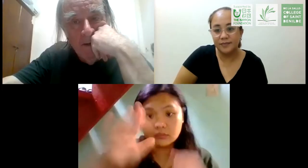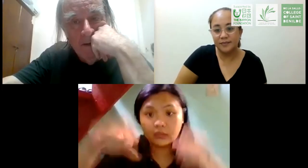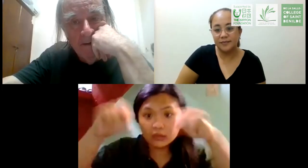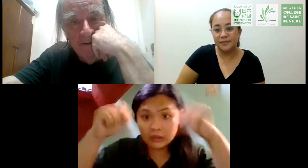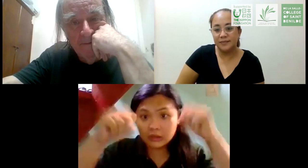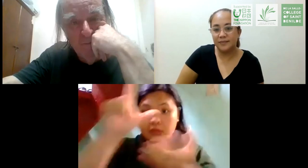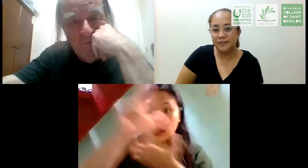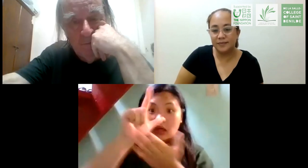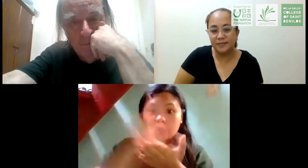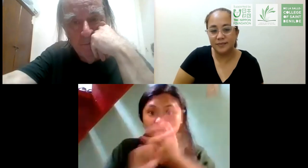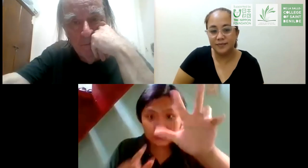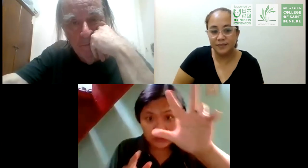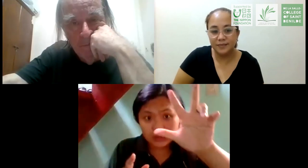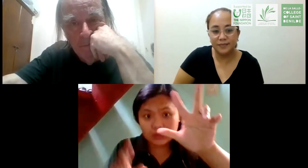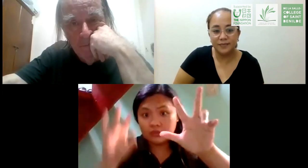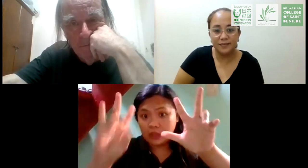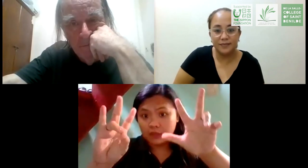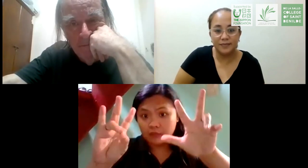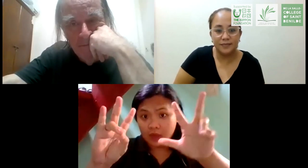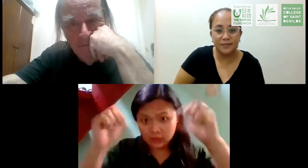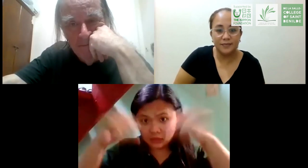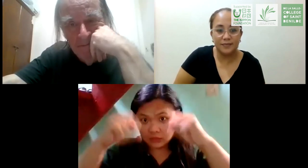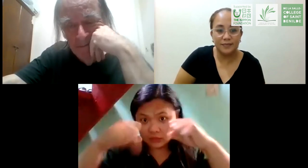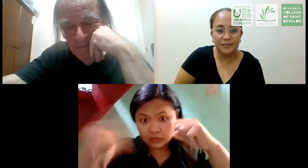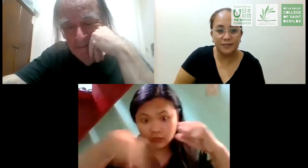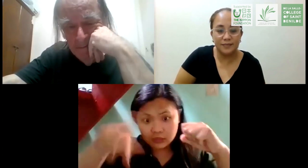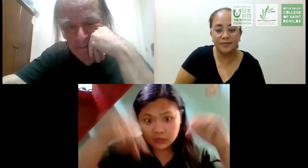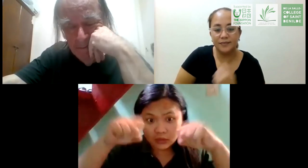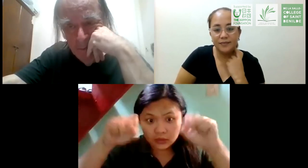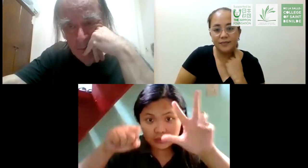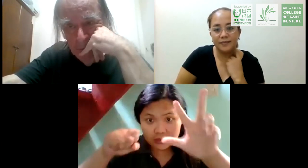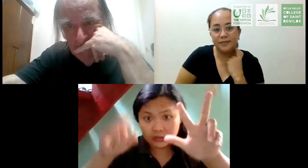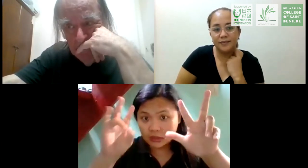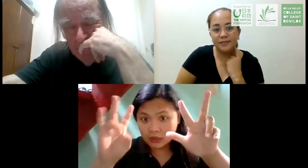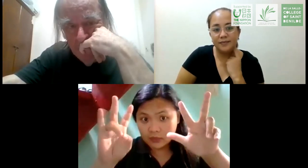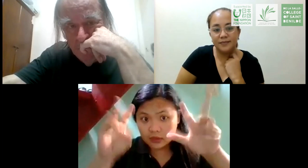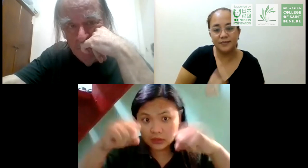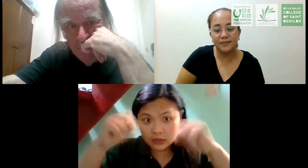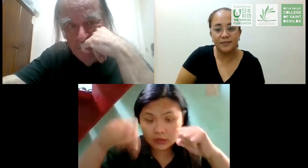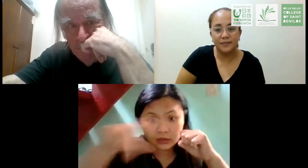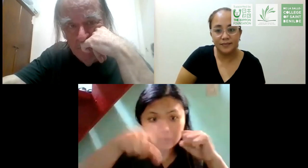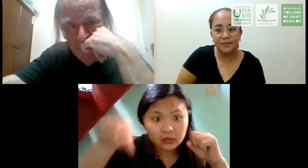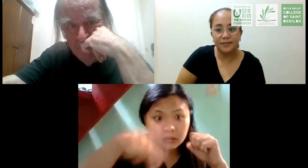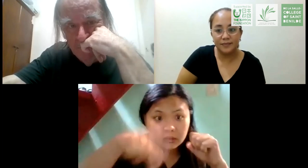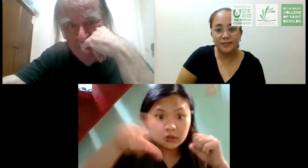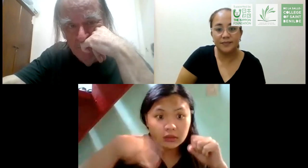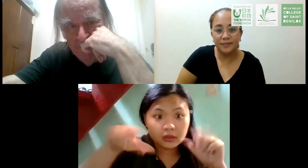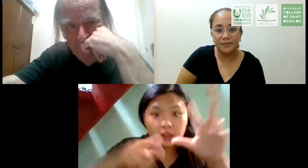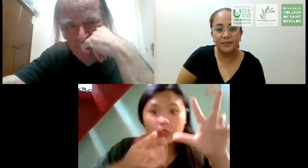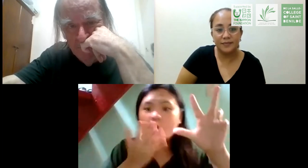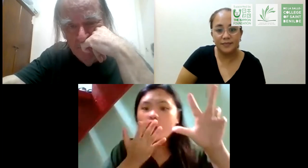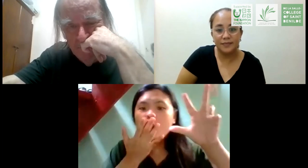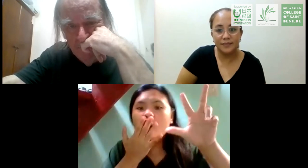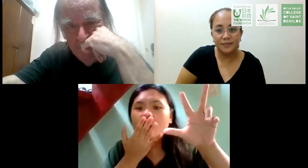do a vote. Kyla's saying, I'll do whatever. This is Jasmine. So 7 and 3. Do you guys agree? 7 and 3, guys?